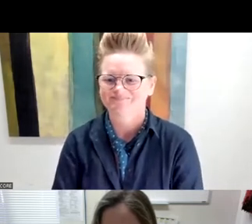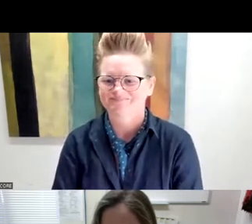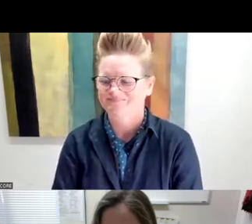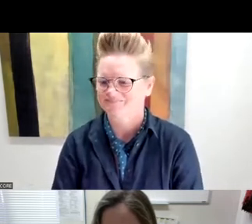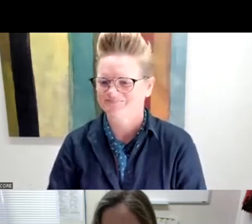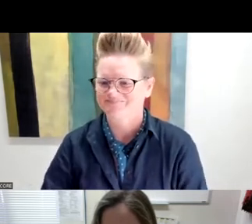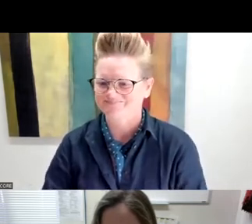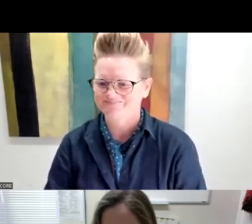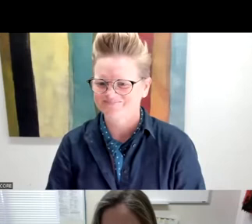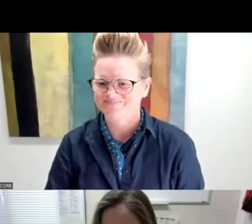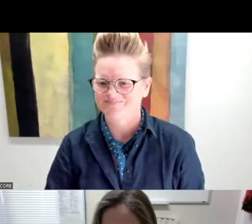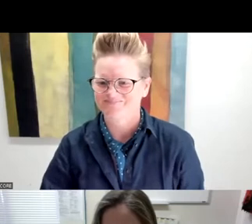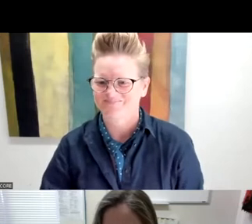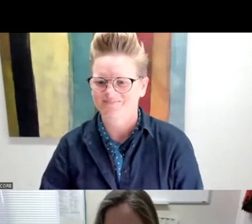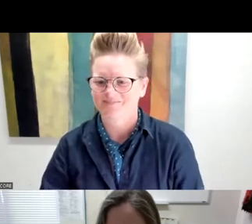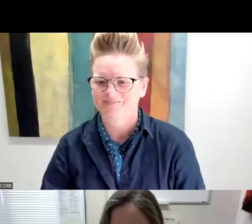ahead and